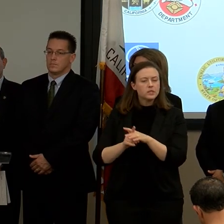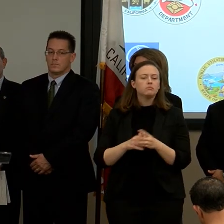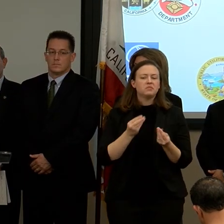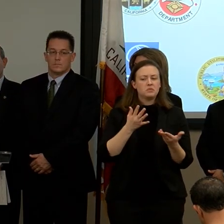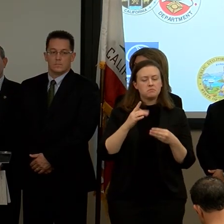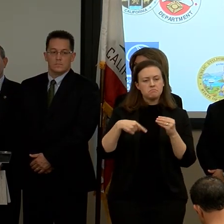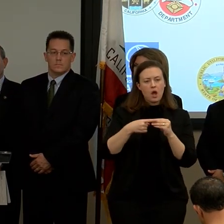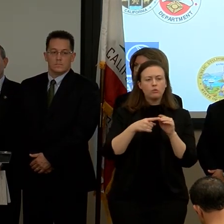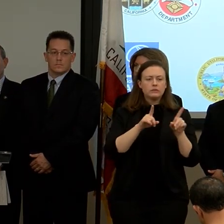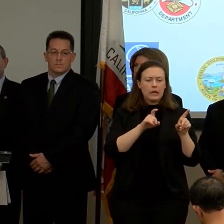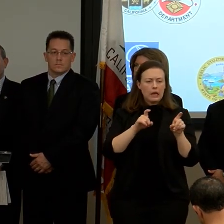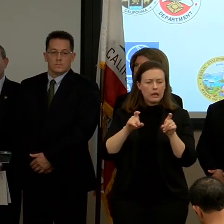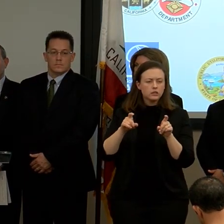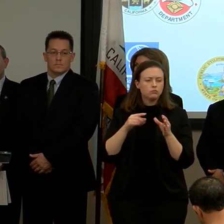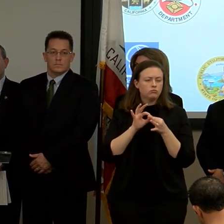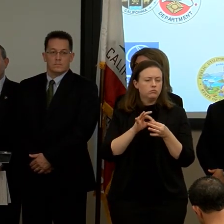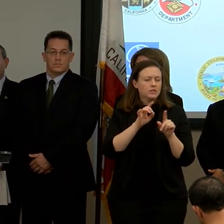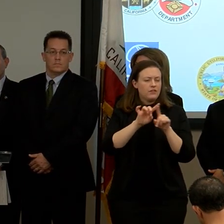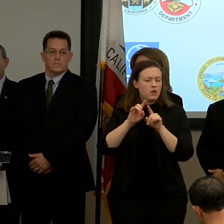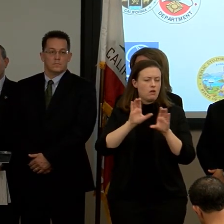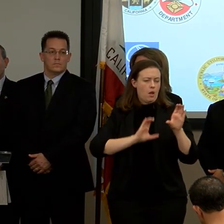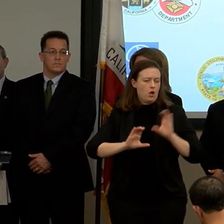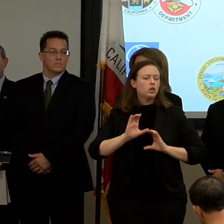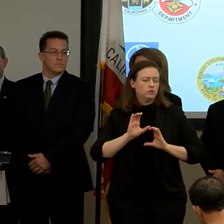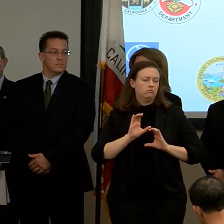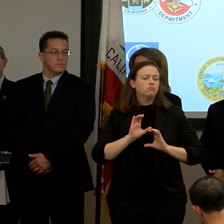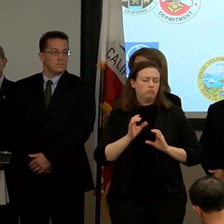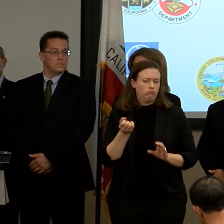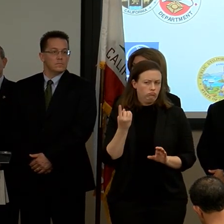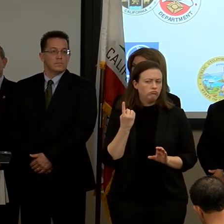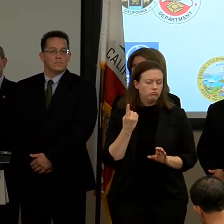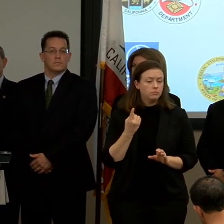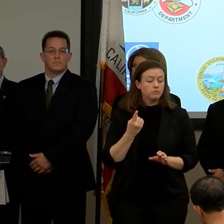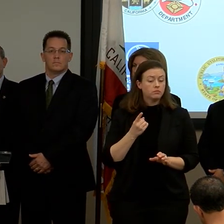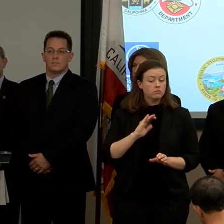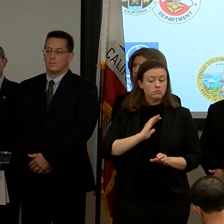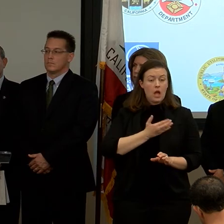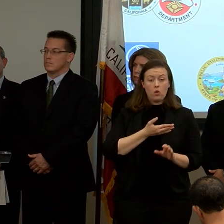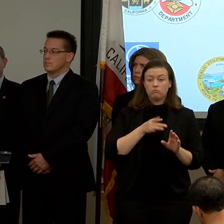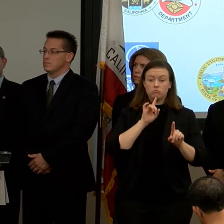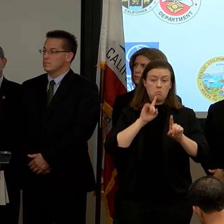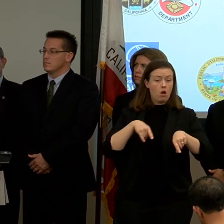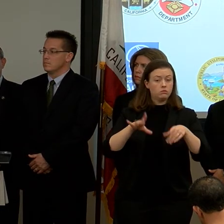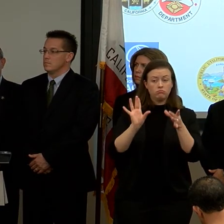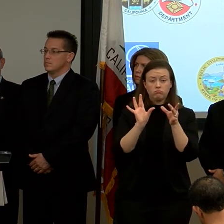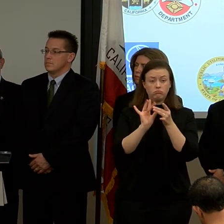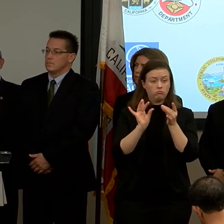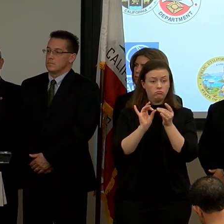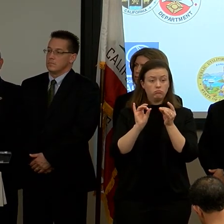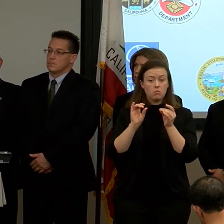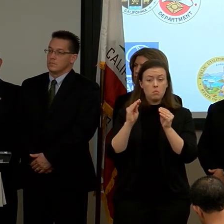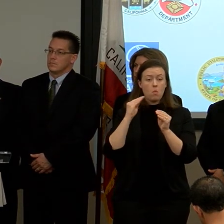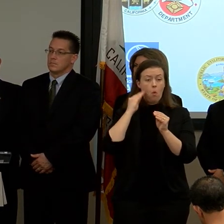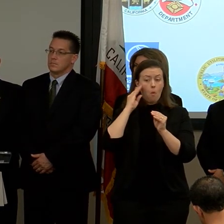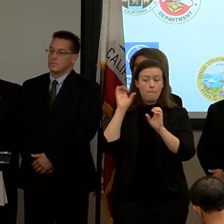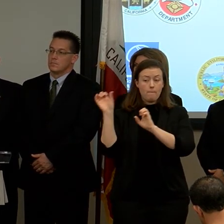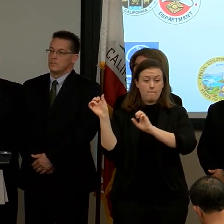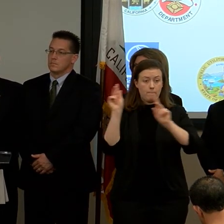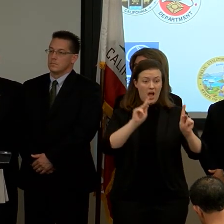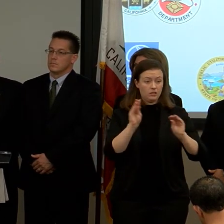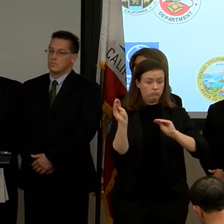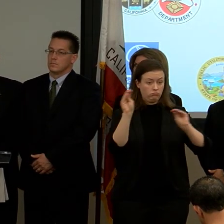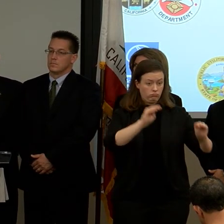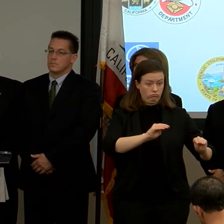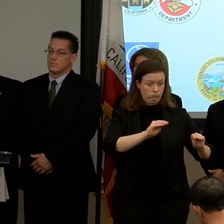testing on various chemicals and so on and so forth. Our position on coming back to your home is the